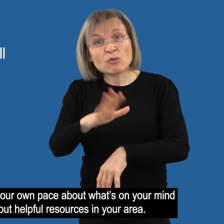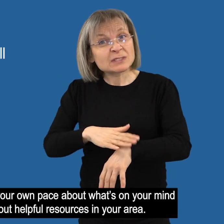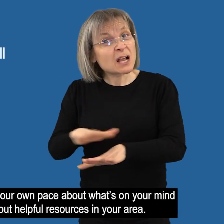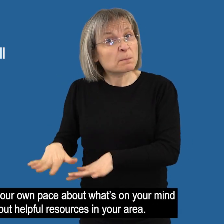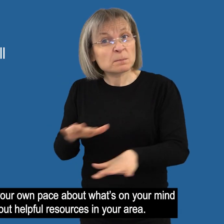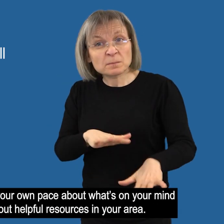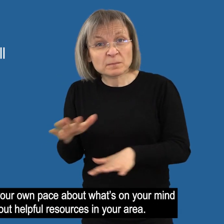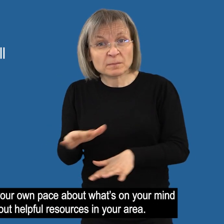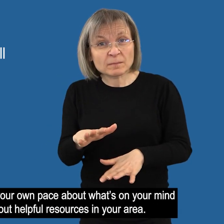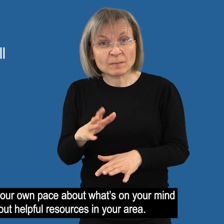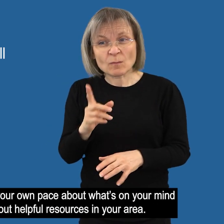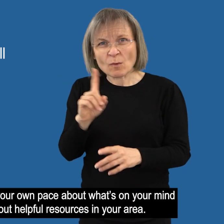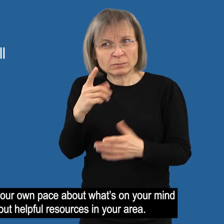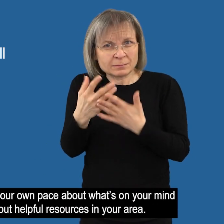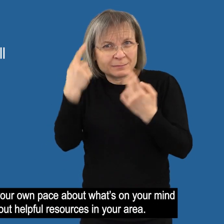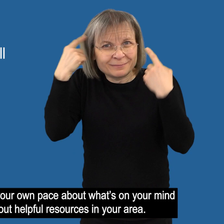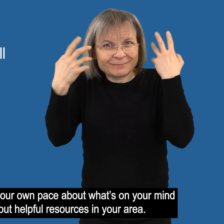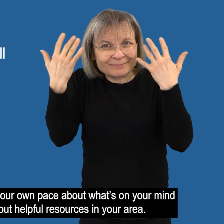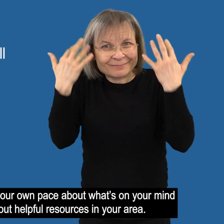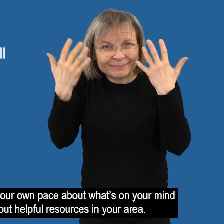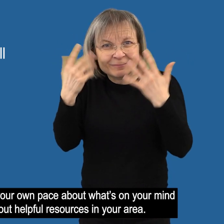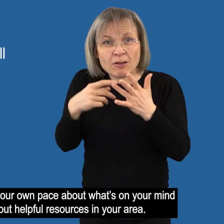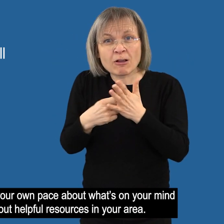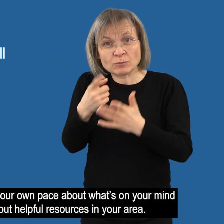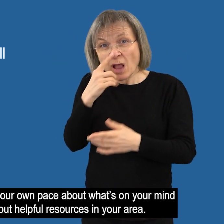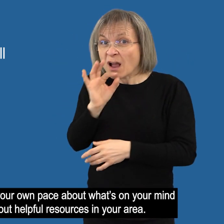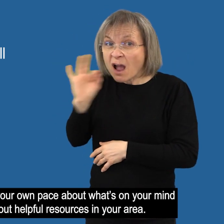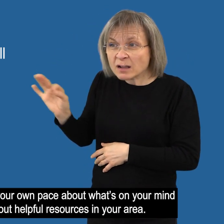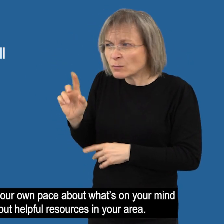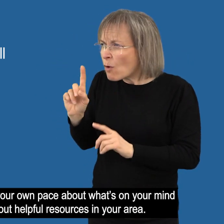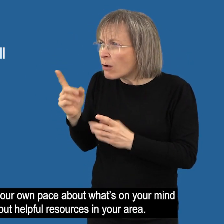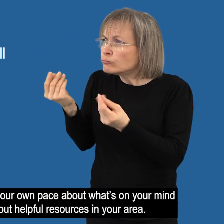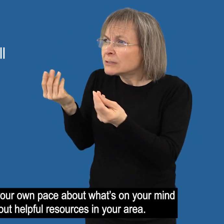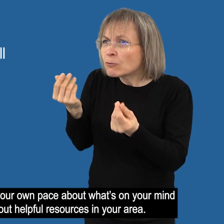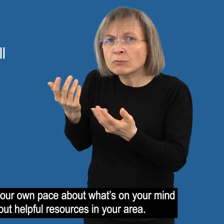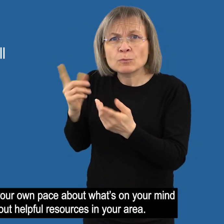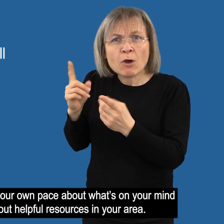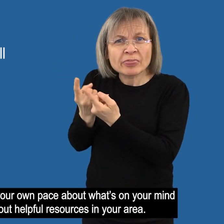You can talk at your own pace about what's on your mind or ask about helpful resources in your area.